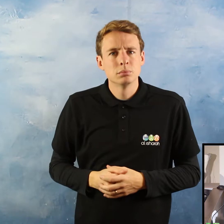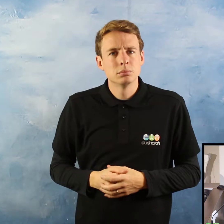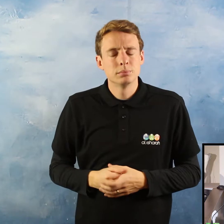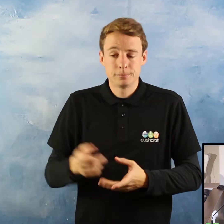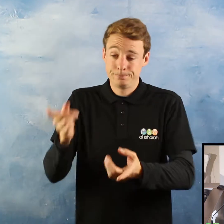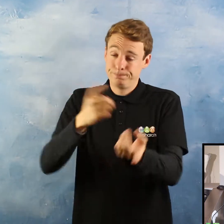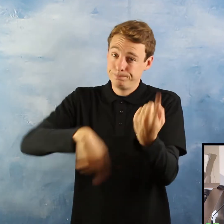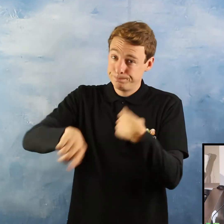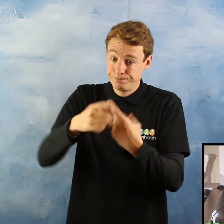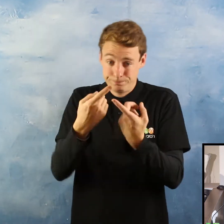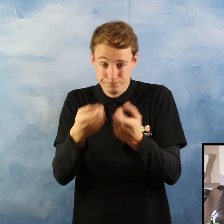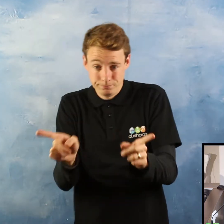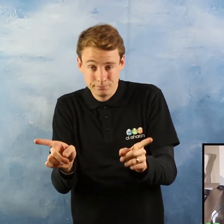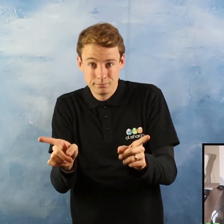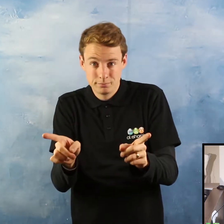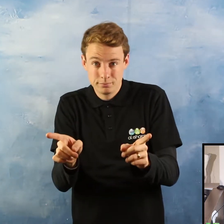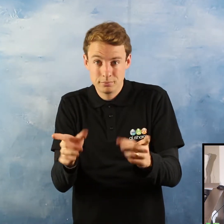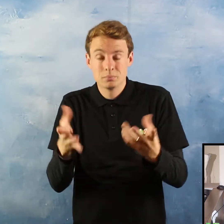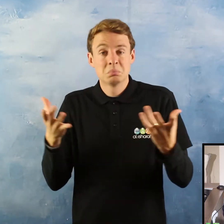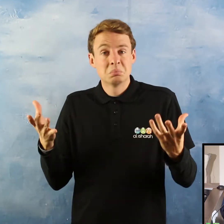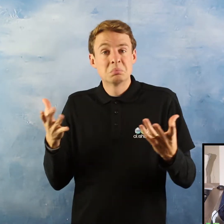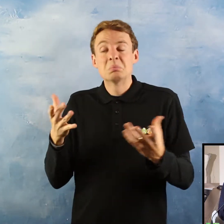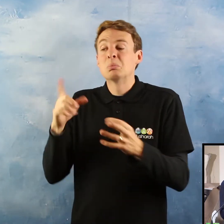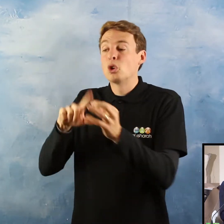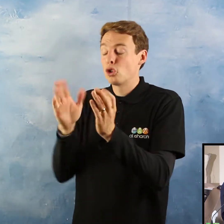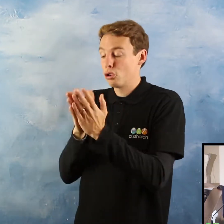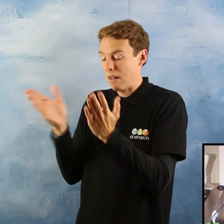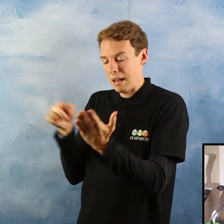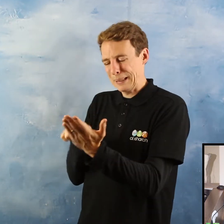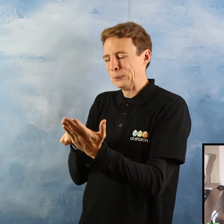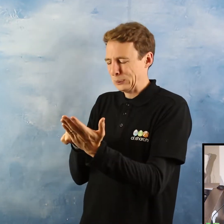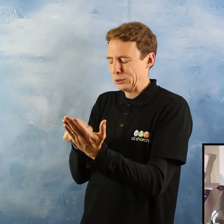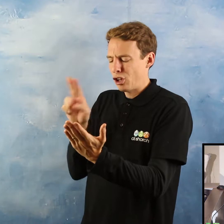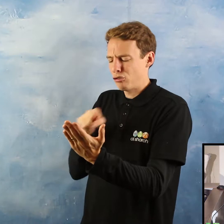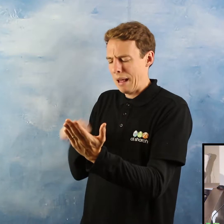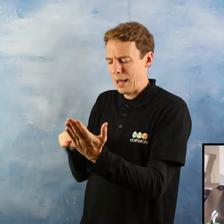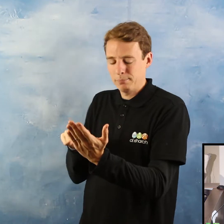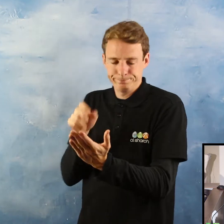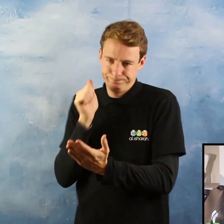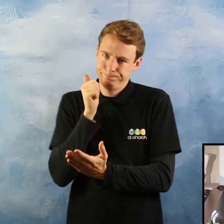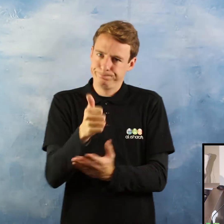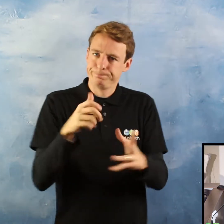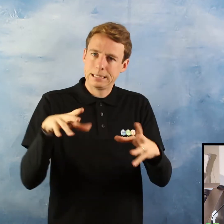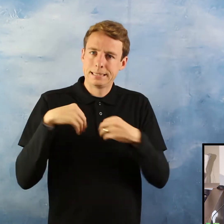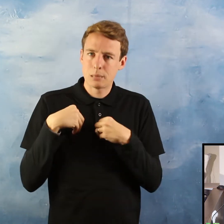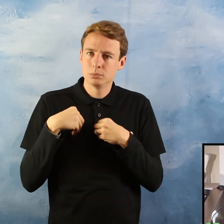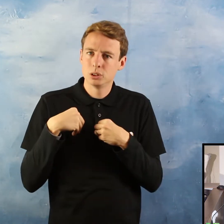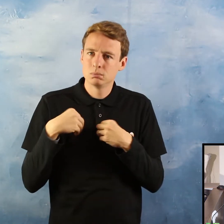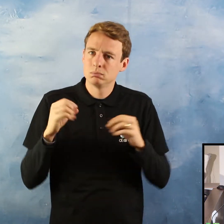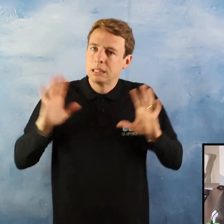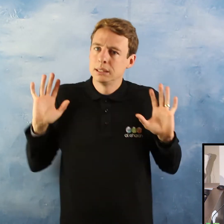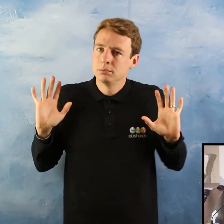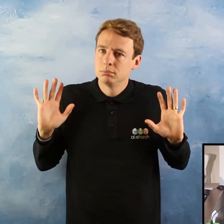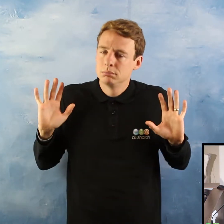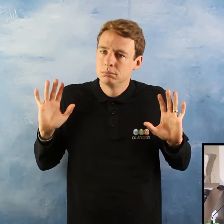question. Not necessary to ask further question, if and but and so.